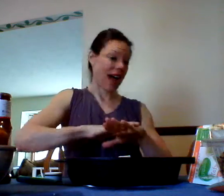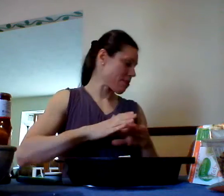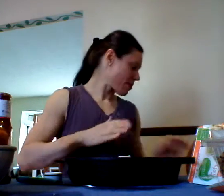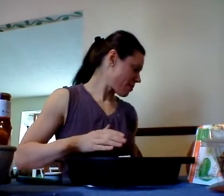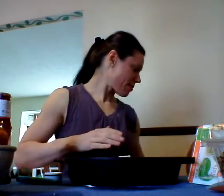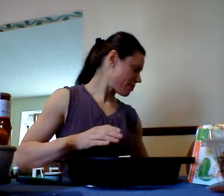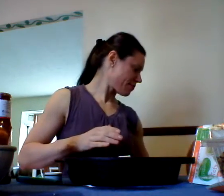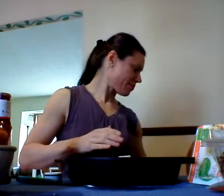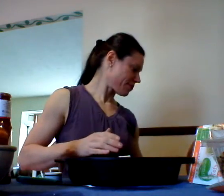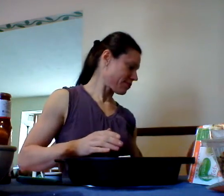top.